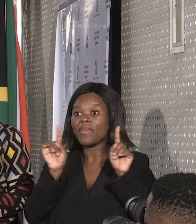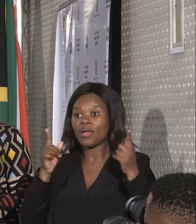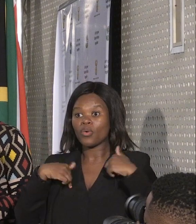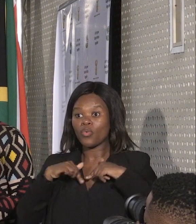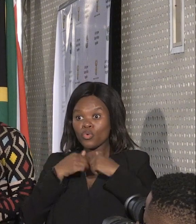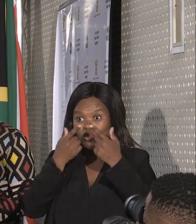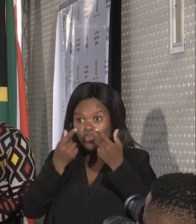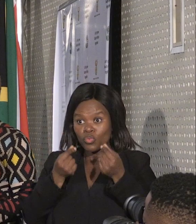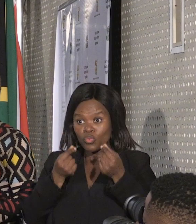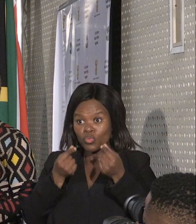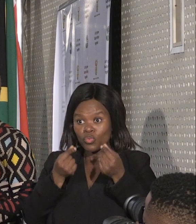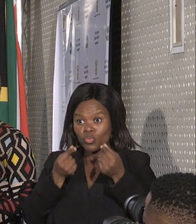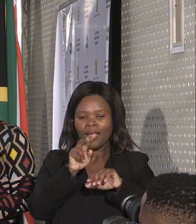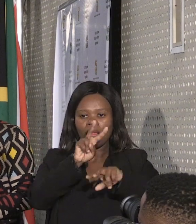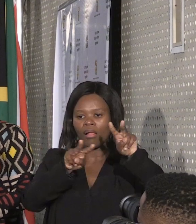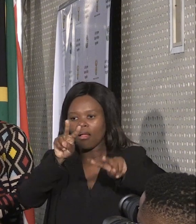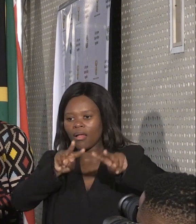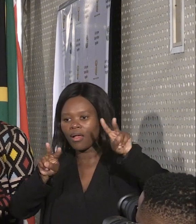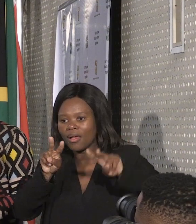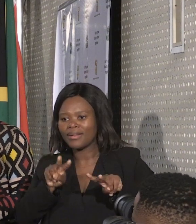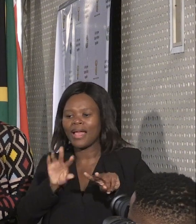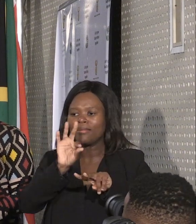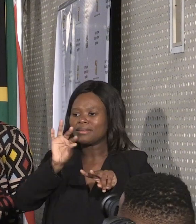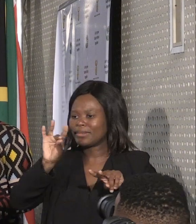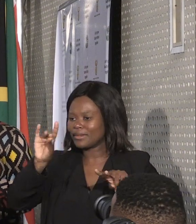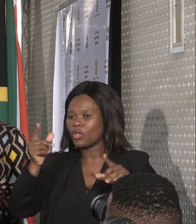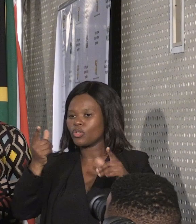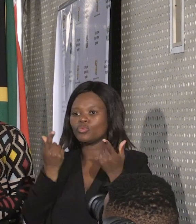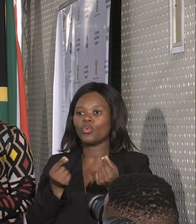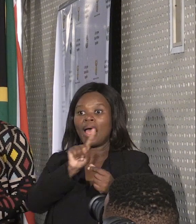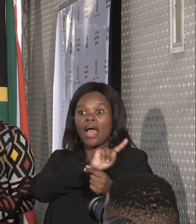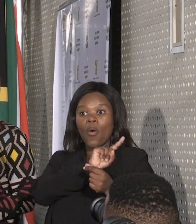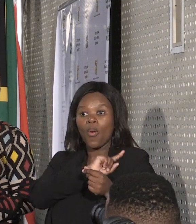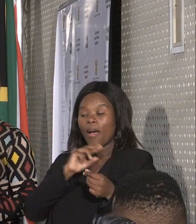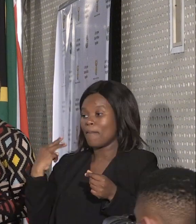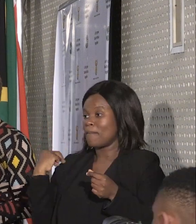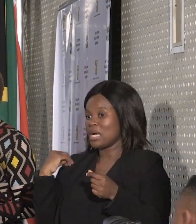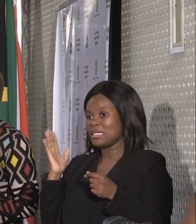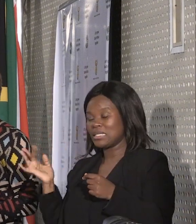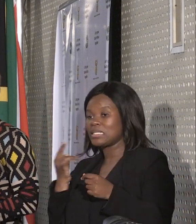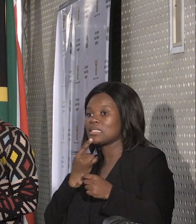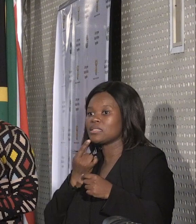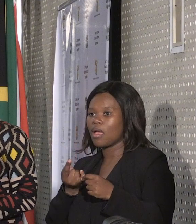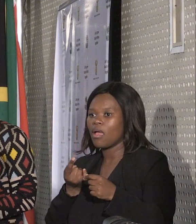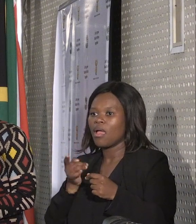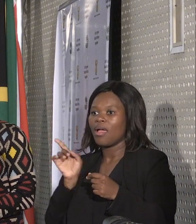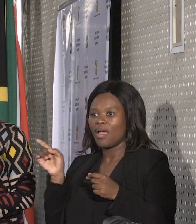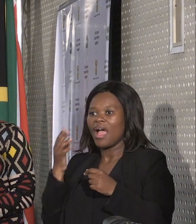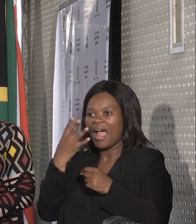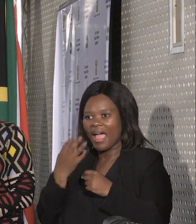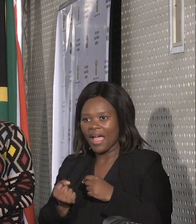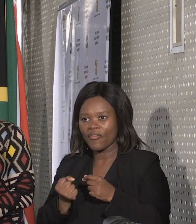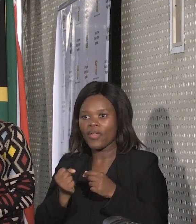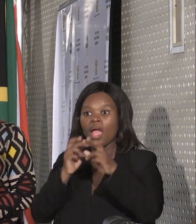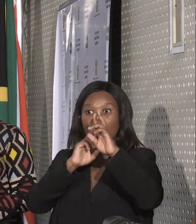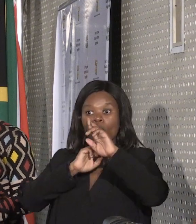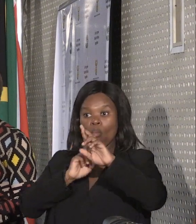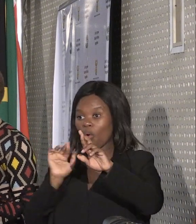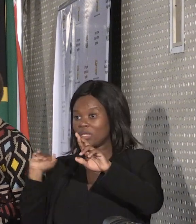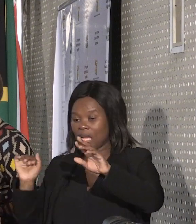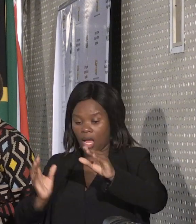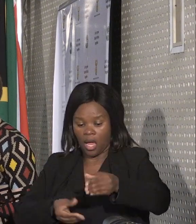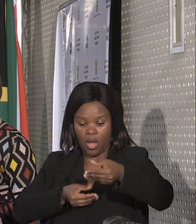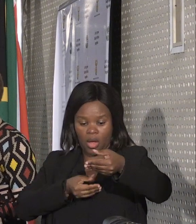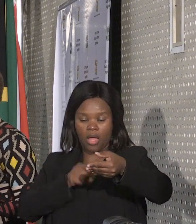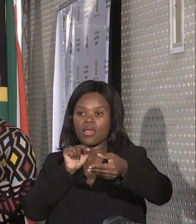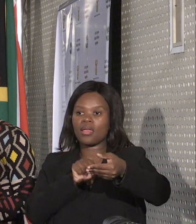basis. Kungako nje uMinister Mondli Ngungubele ethi yena uphethe i-report eyenze